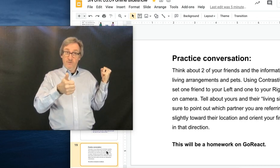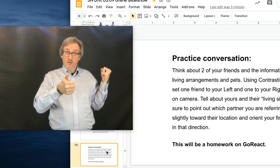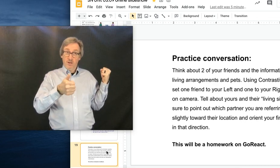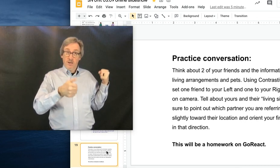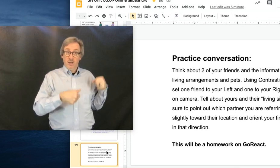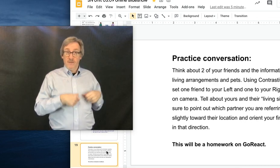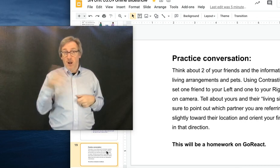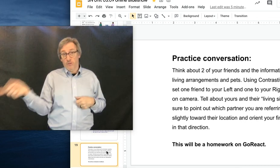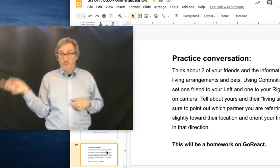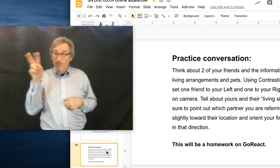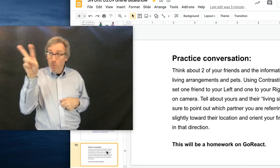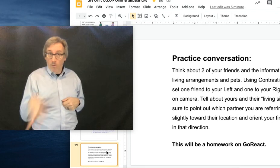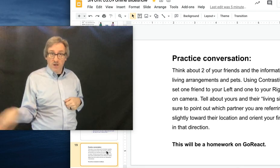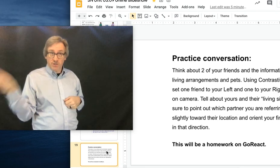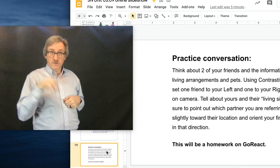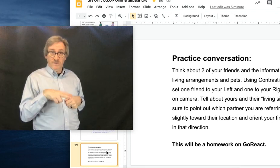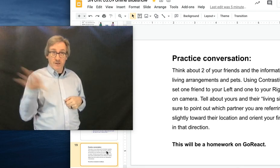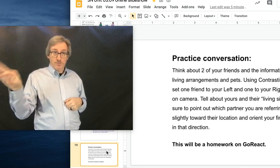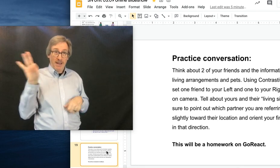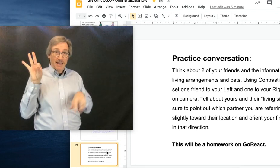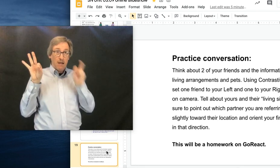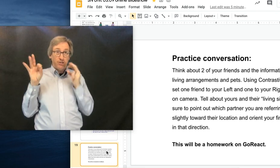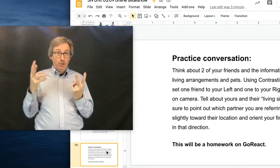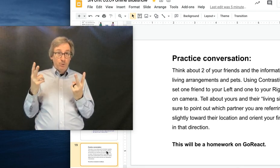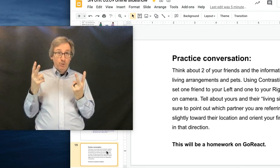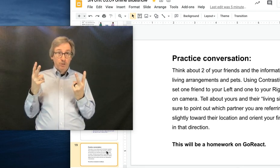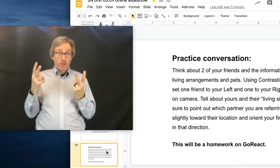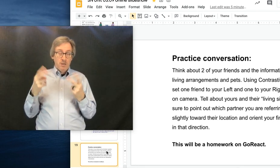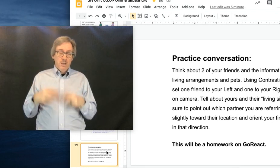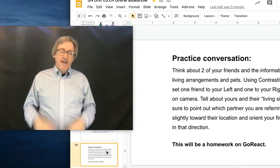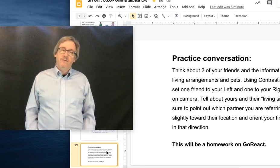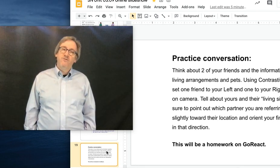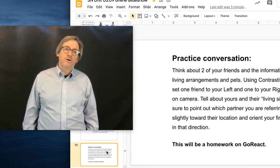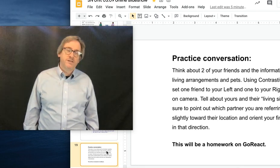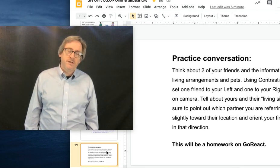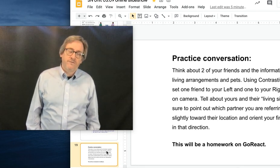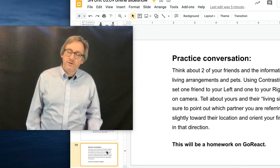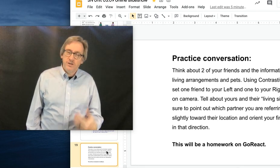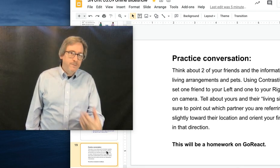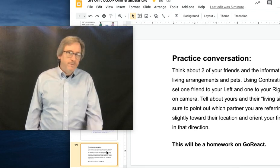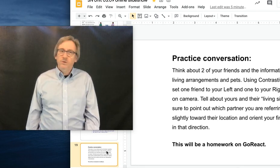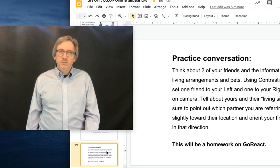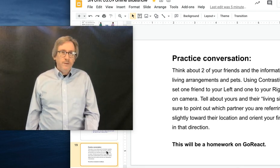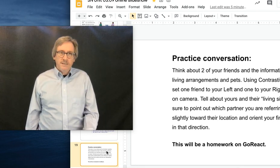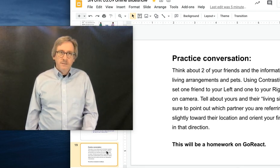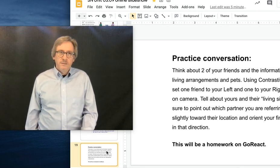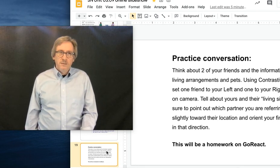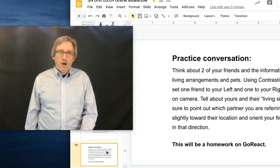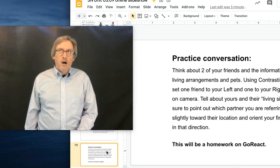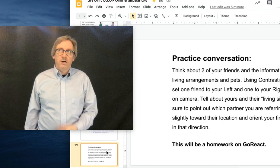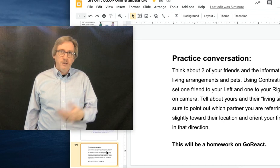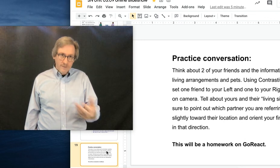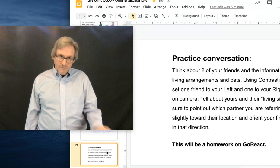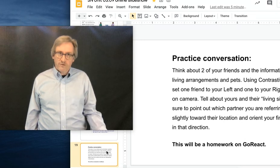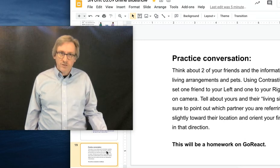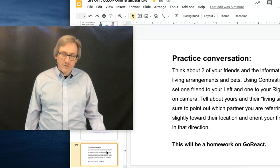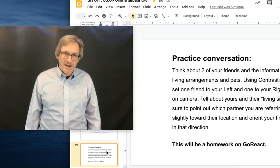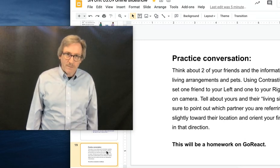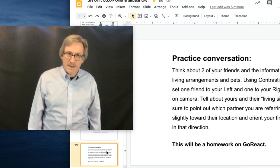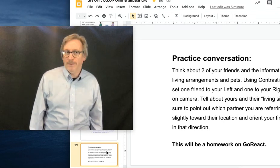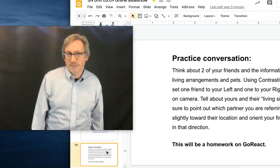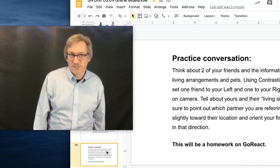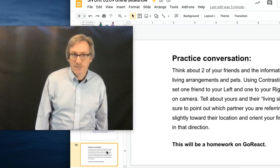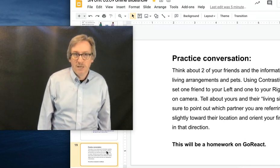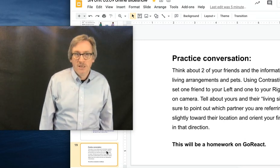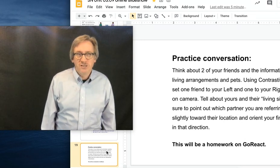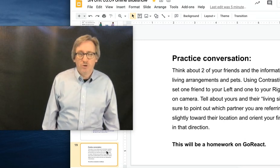yourself, then other people will watch those videos, pick out two. And of course, the first two people who do it are going to be the first two that